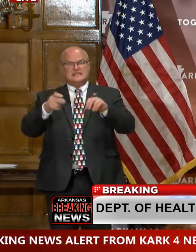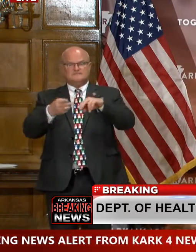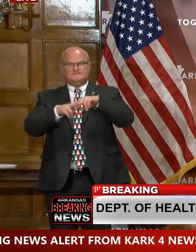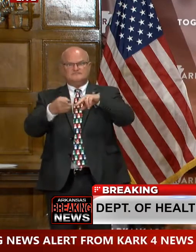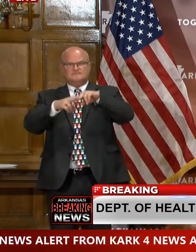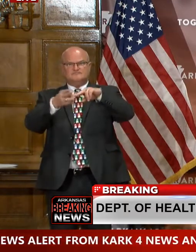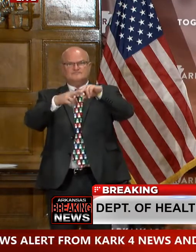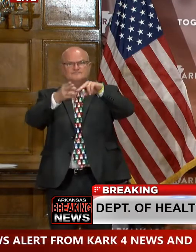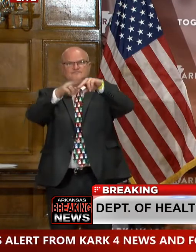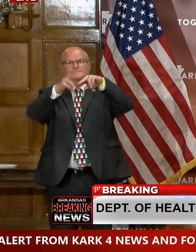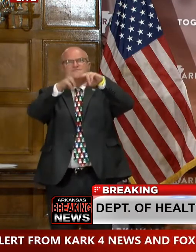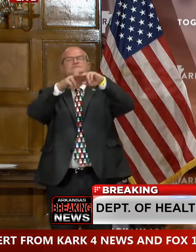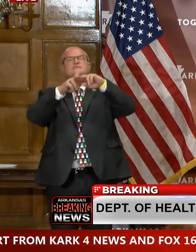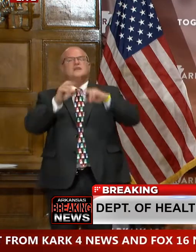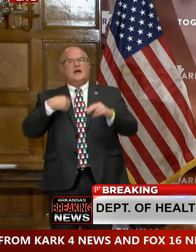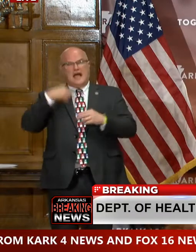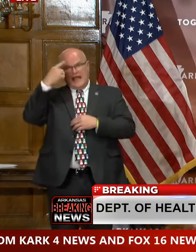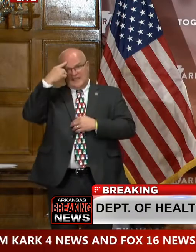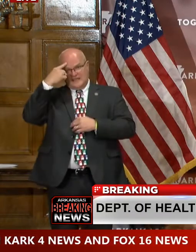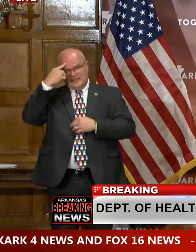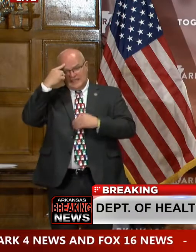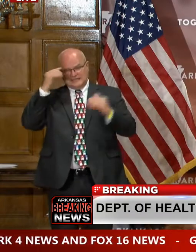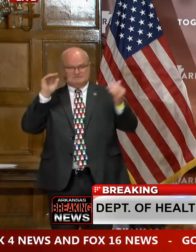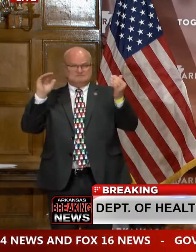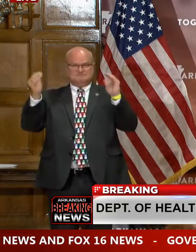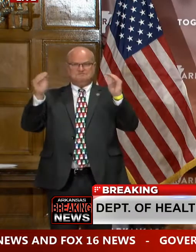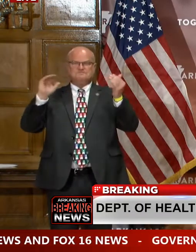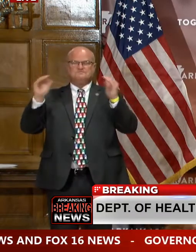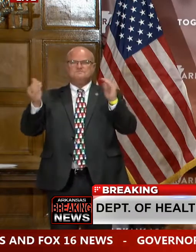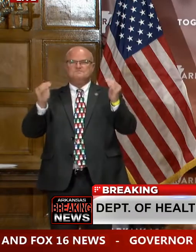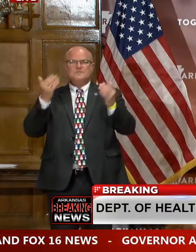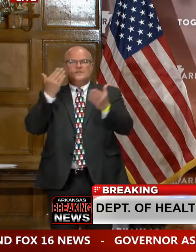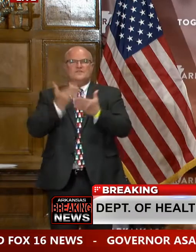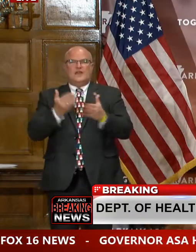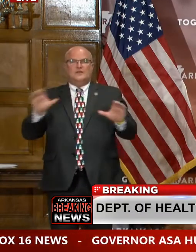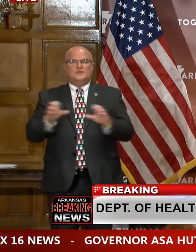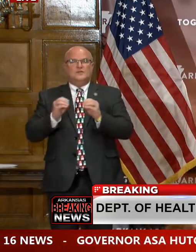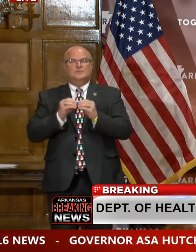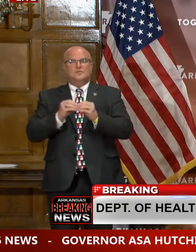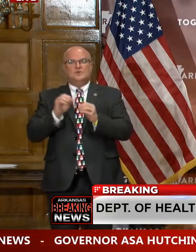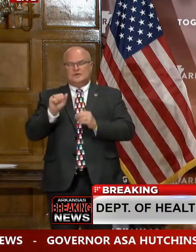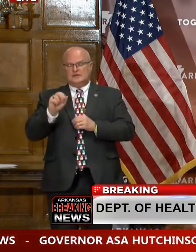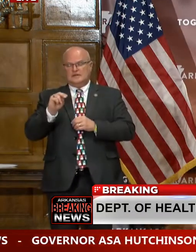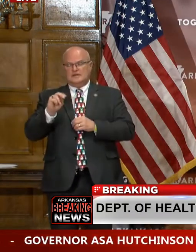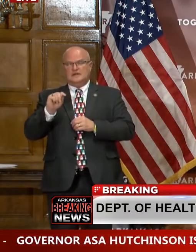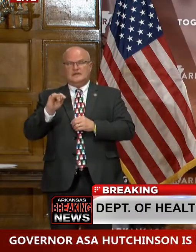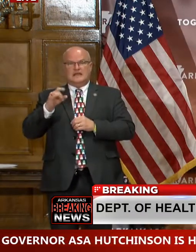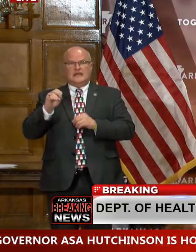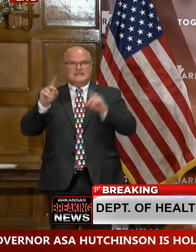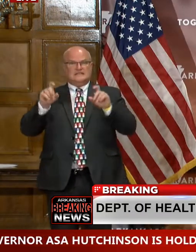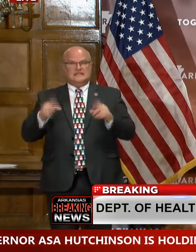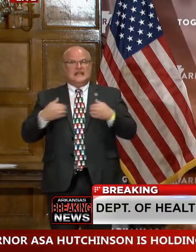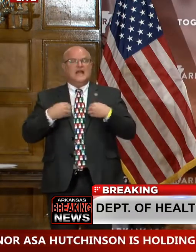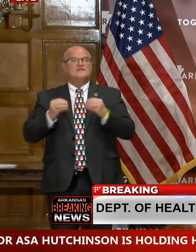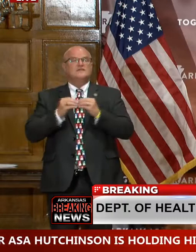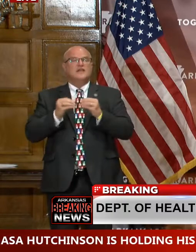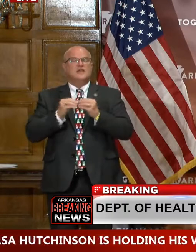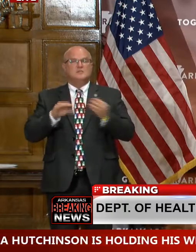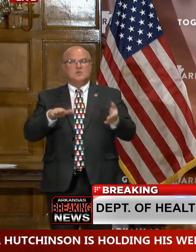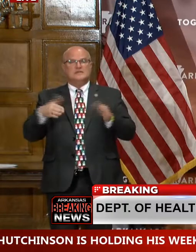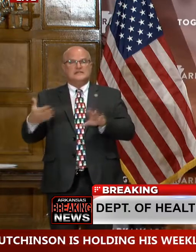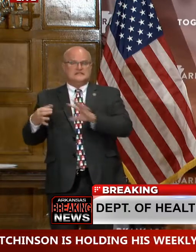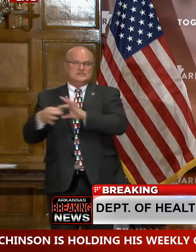up dramatically. And so I think it's mirroring the fact that we're doing more antigen testing, and so we're having more